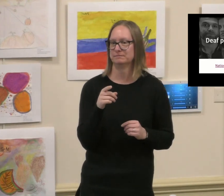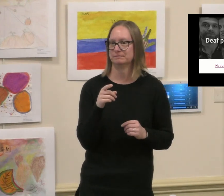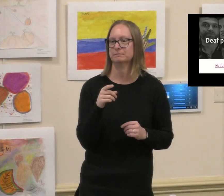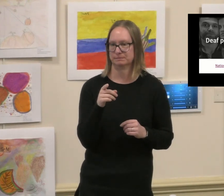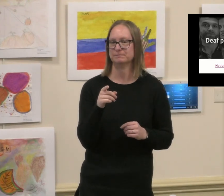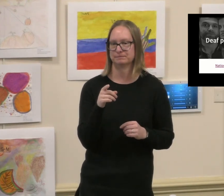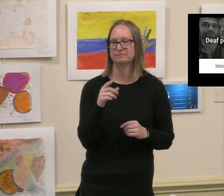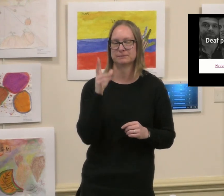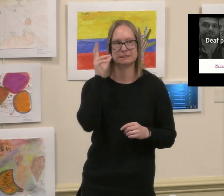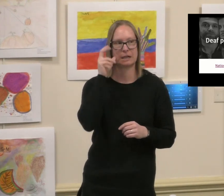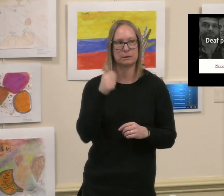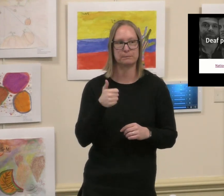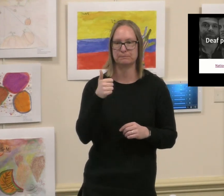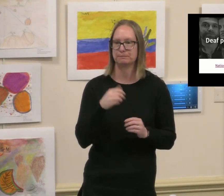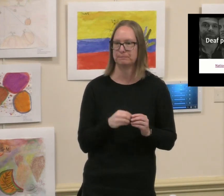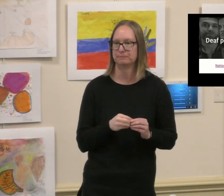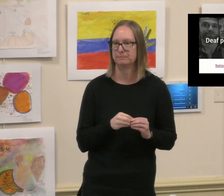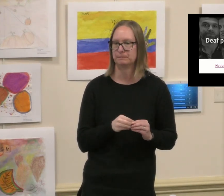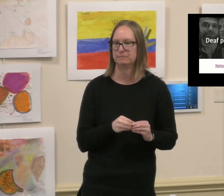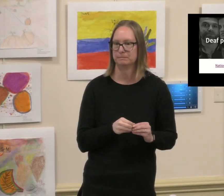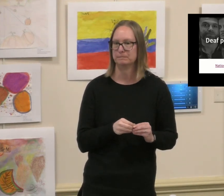On the microphone. Volume. Make it louder.